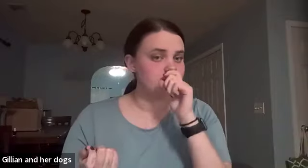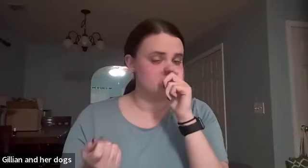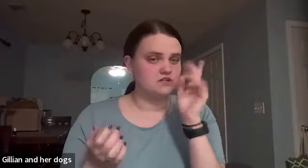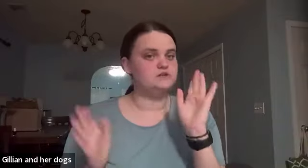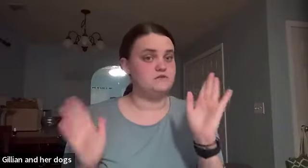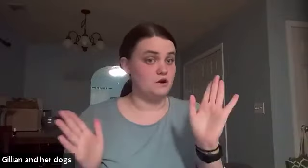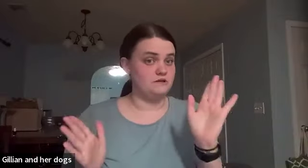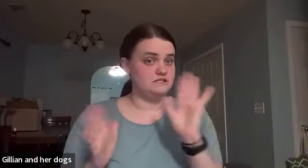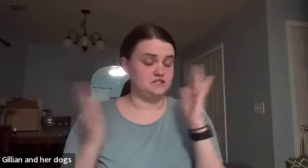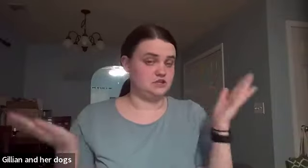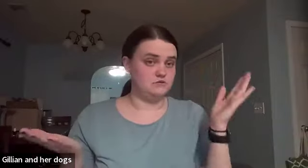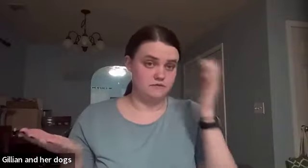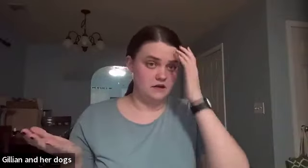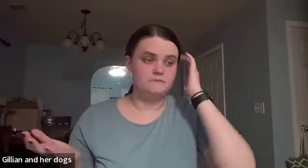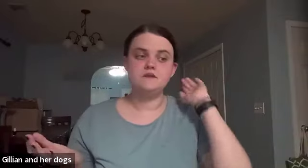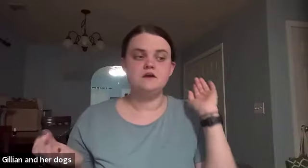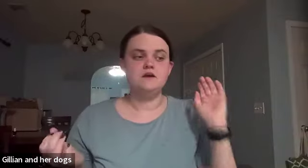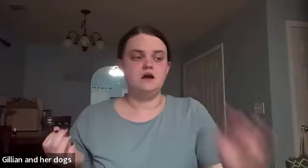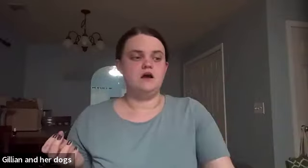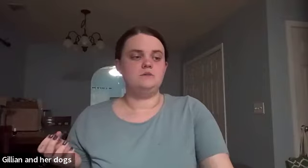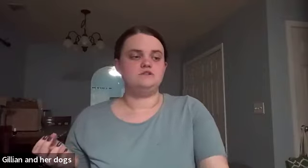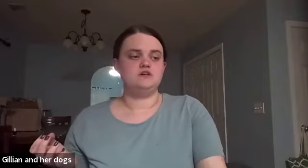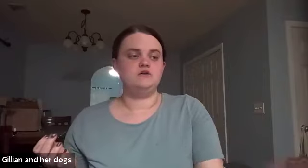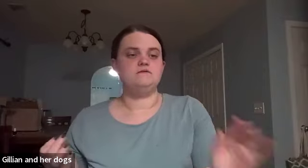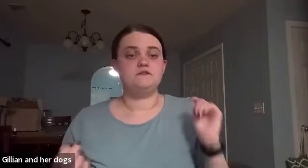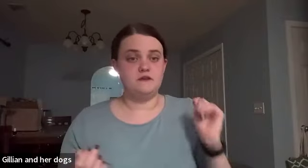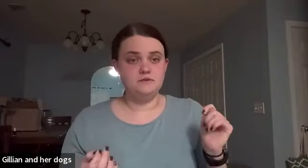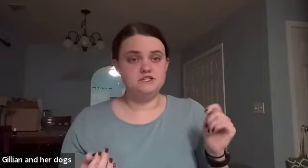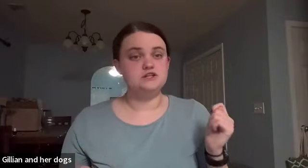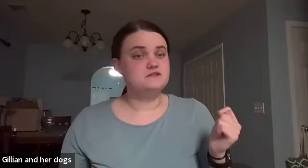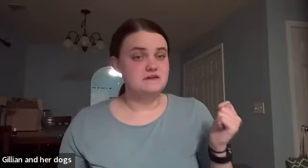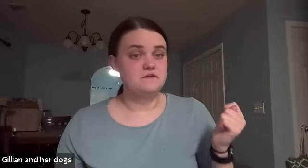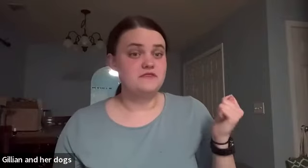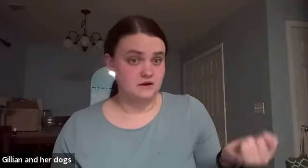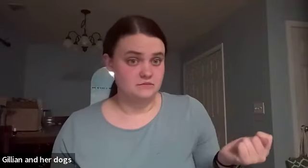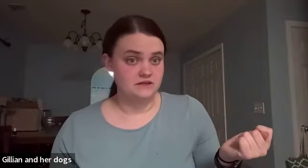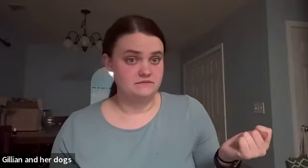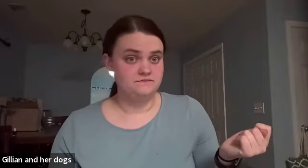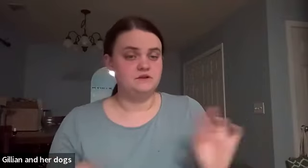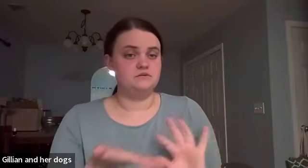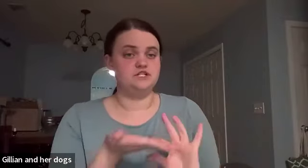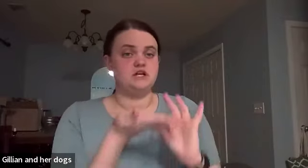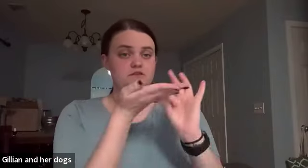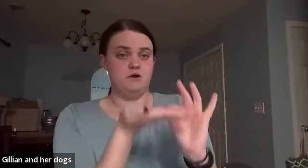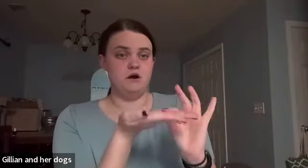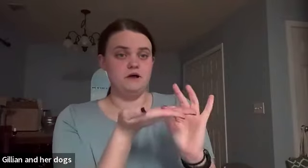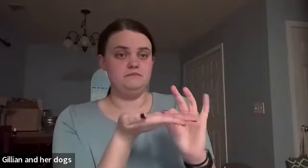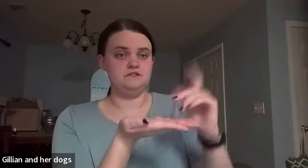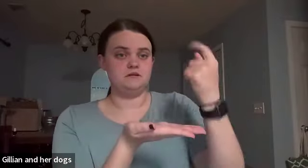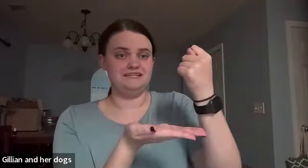but I'm just gonna do therapist as a general for right now. So for therapist, you're gonna do the sign for therapy, which is gonna have your palm up. It's gonna